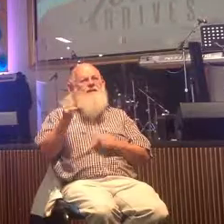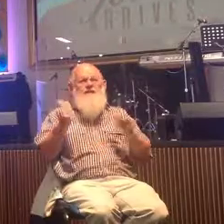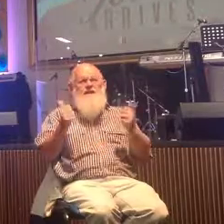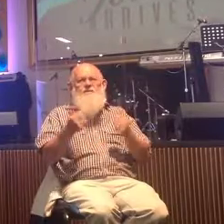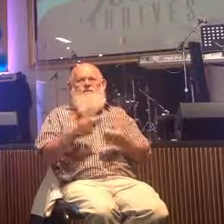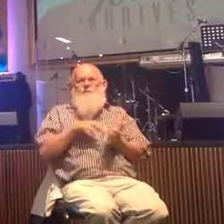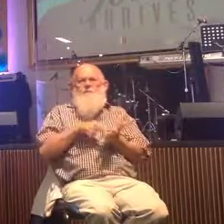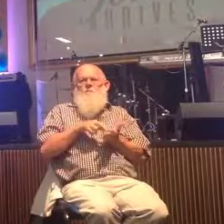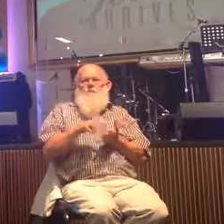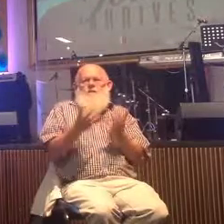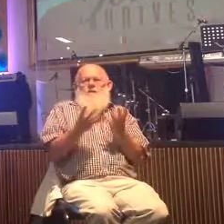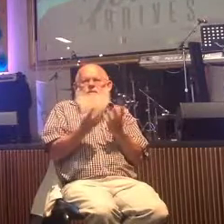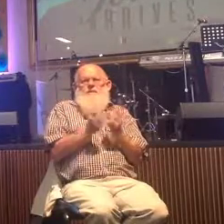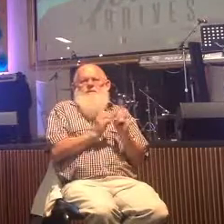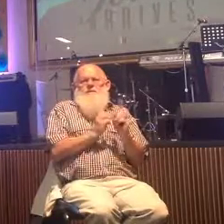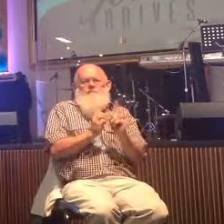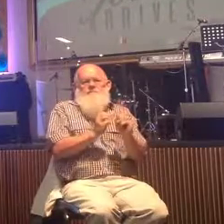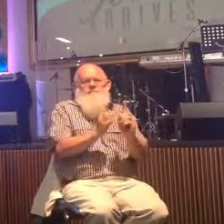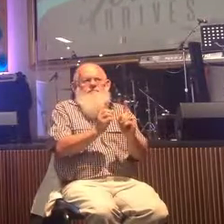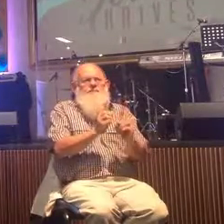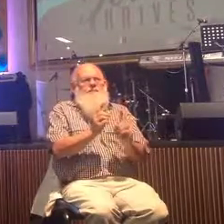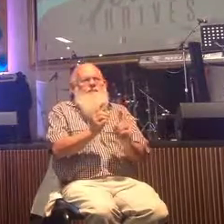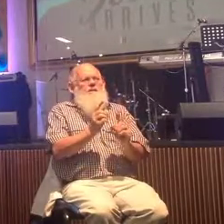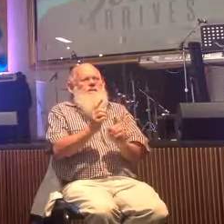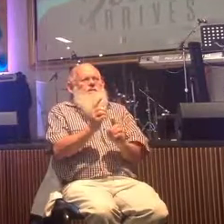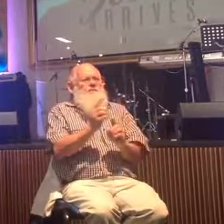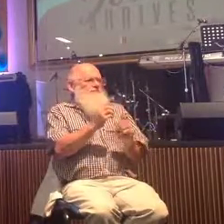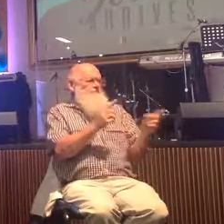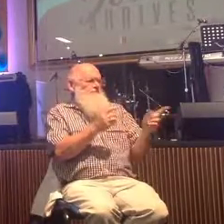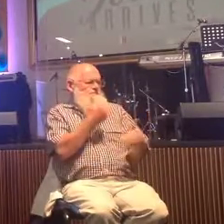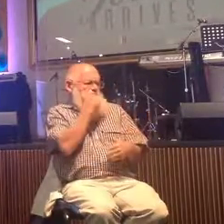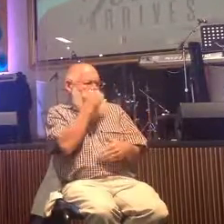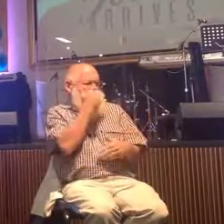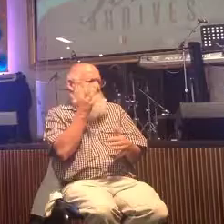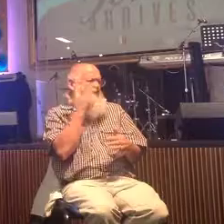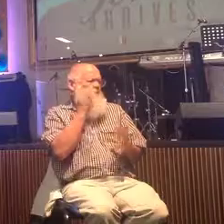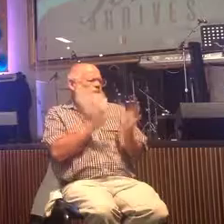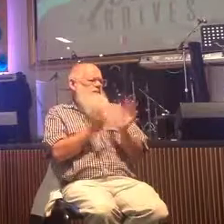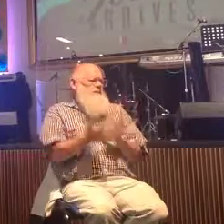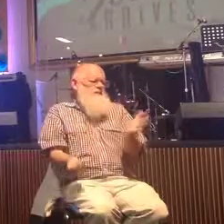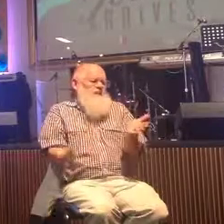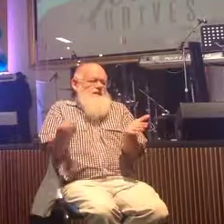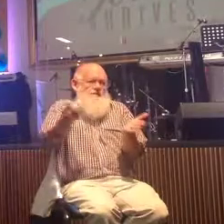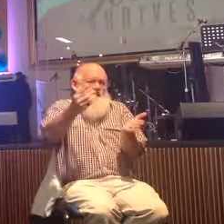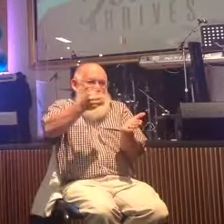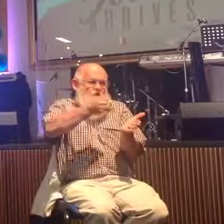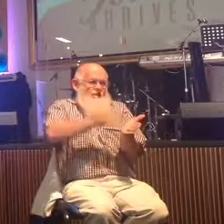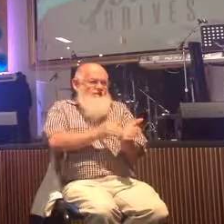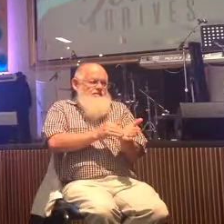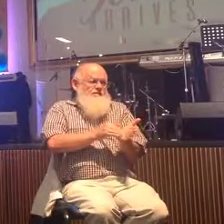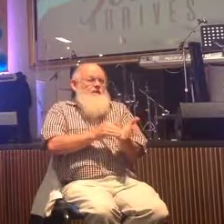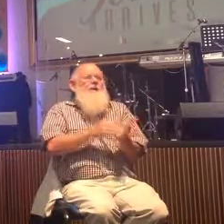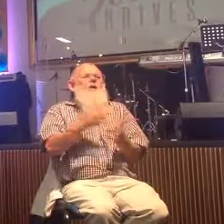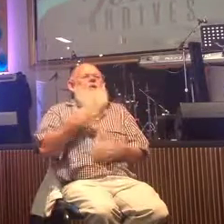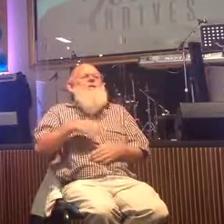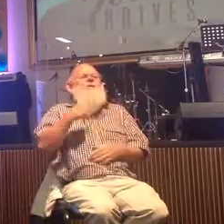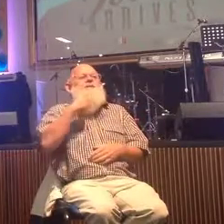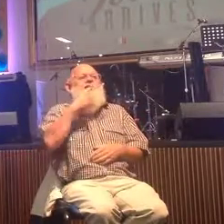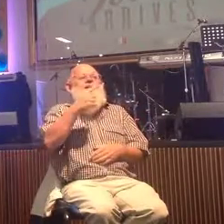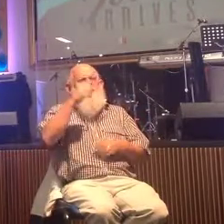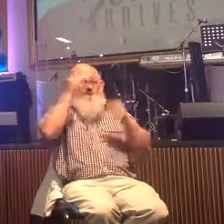him. My sermon this morning is called When Jesus Arrives. And I want to start by telling you about a very famous